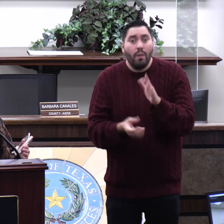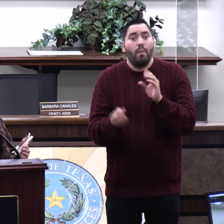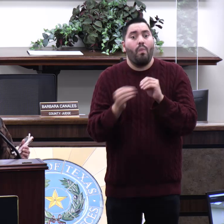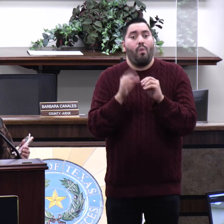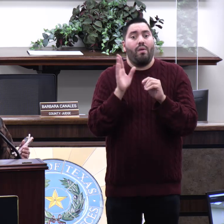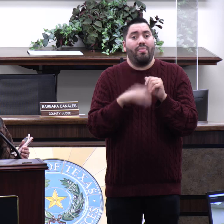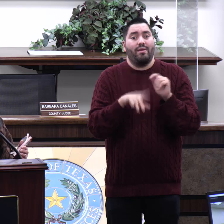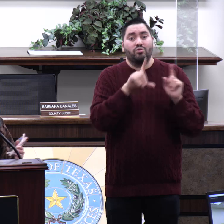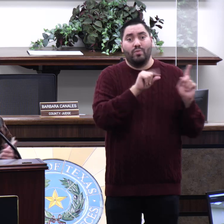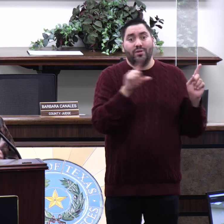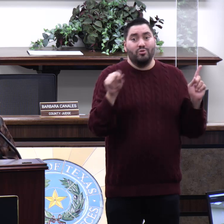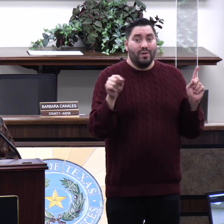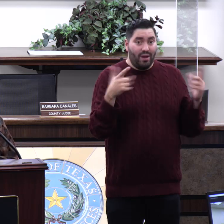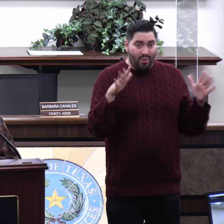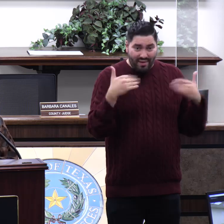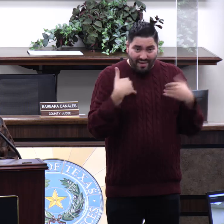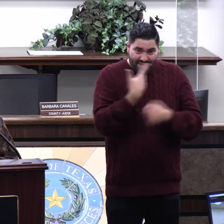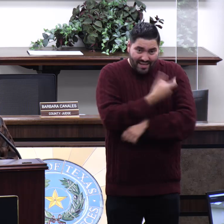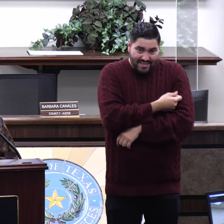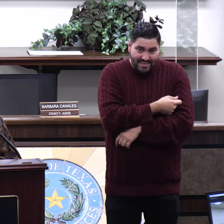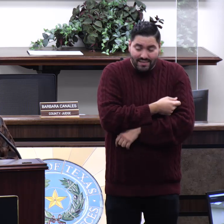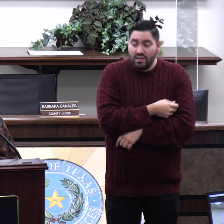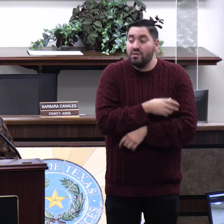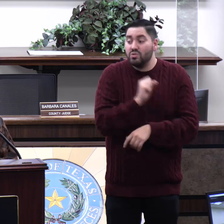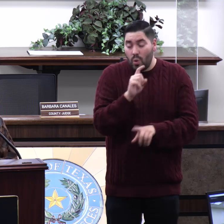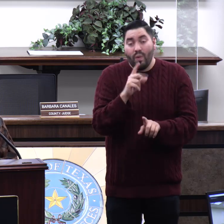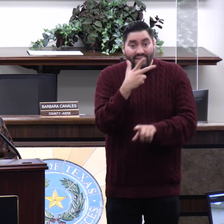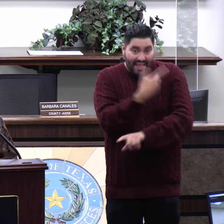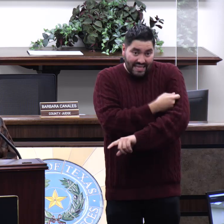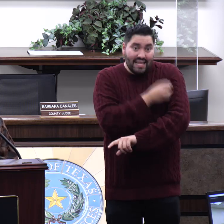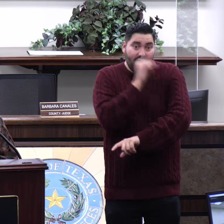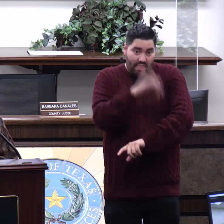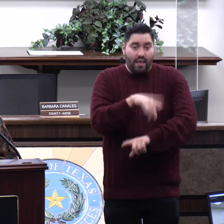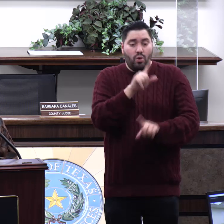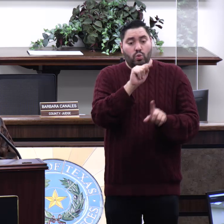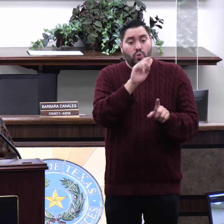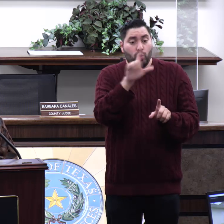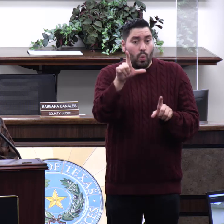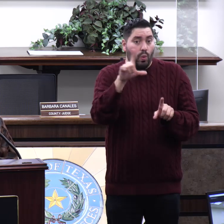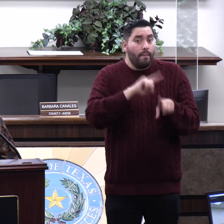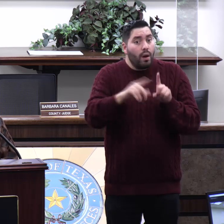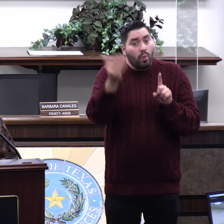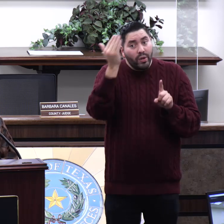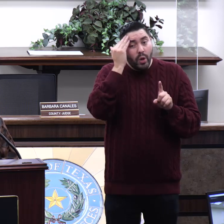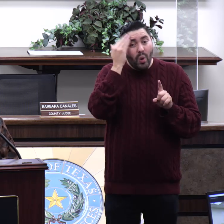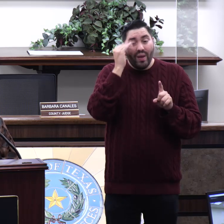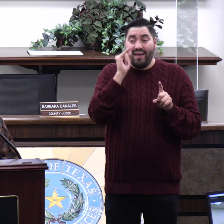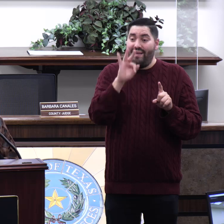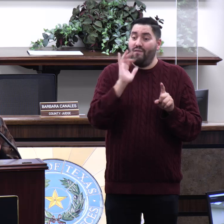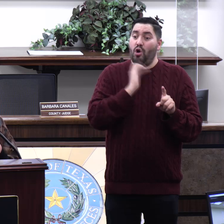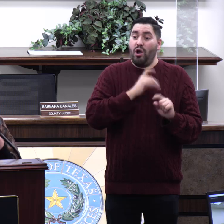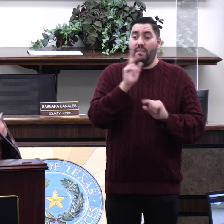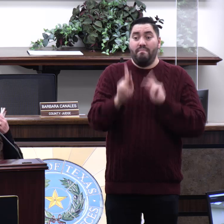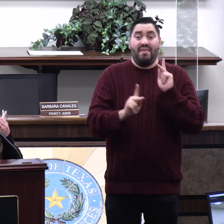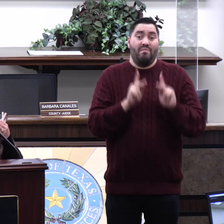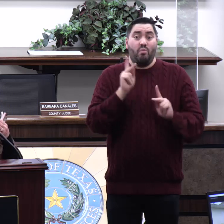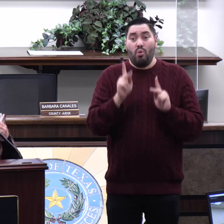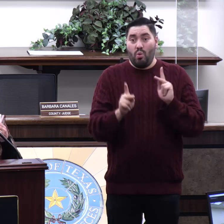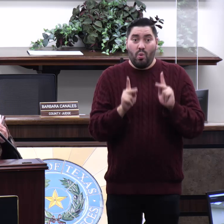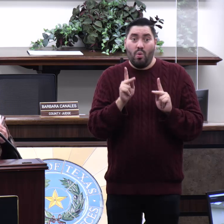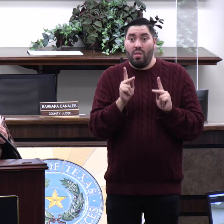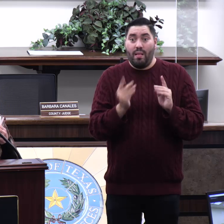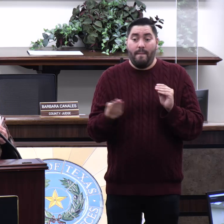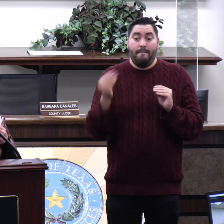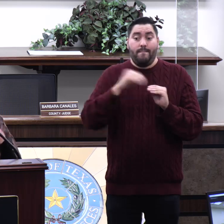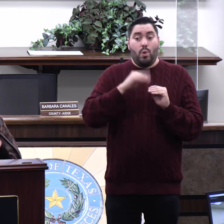had vaccines. So the vaccines are a tool, but what we know is unless our population gets greater than